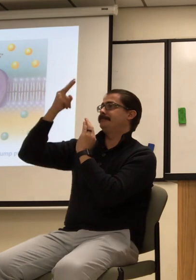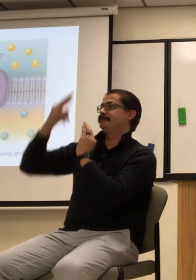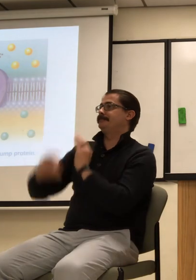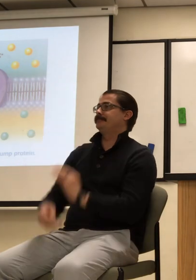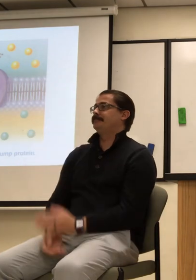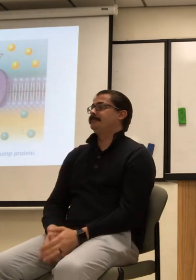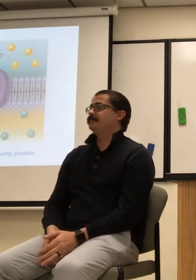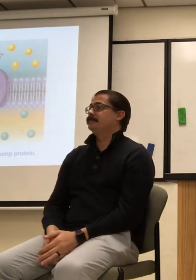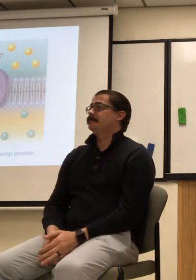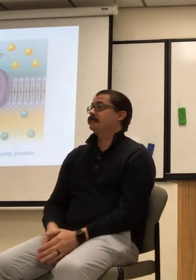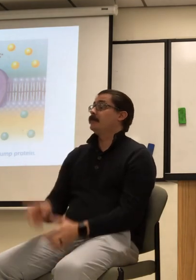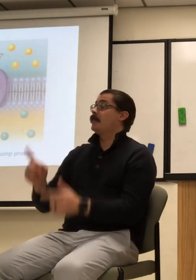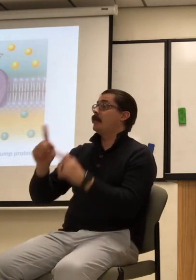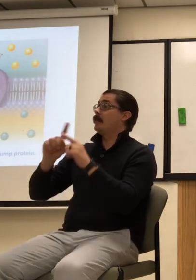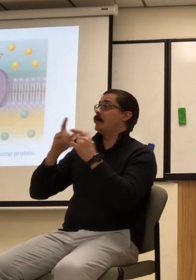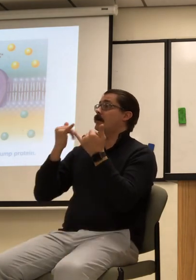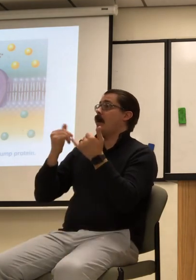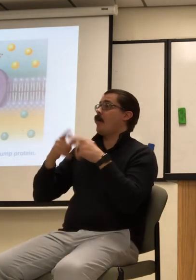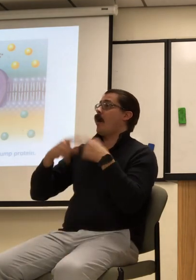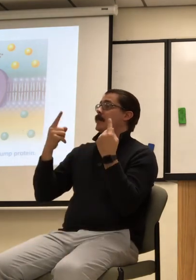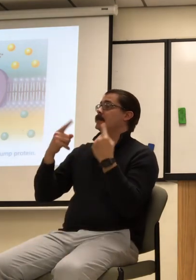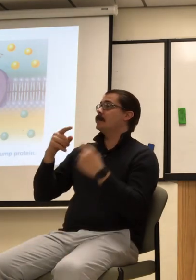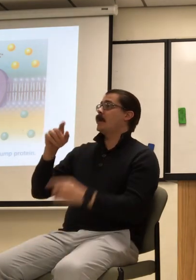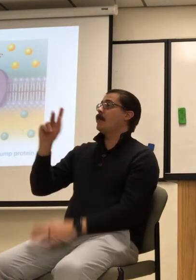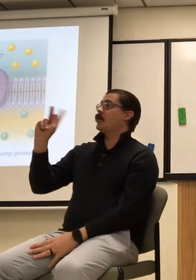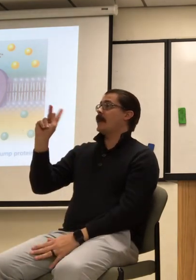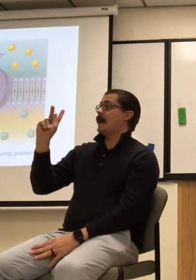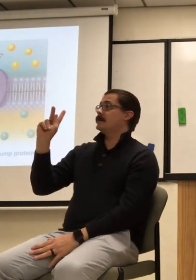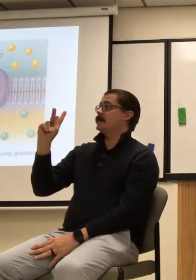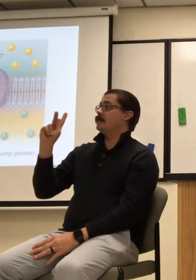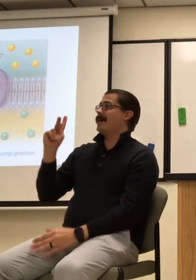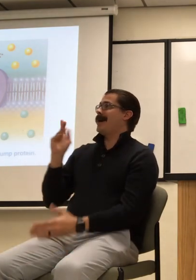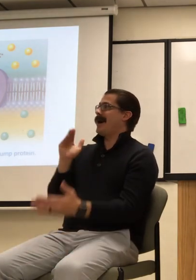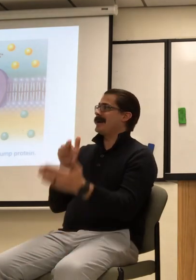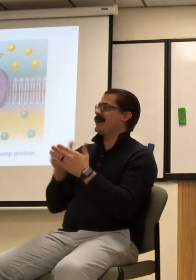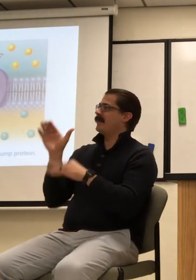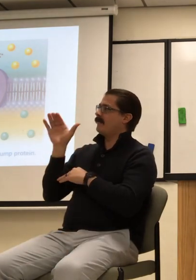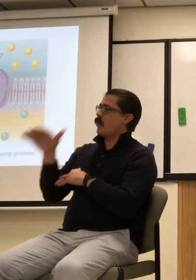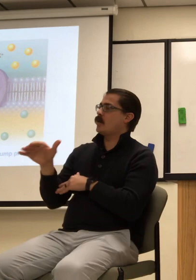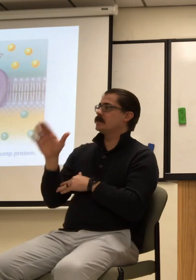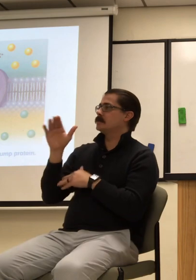In exchange, now you're going to take potassium and move it against its gradient.